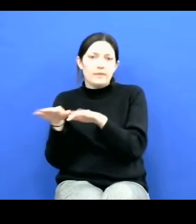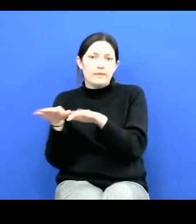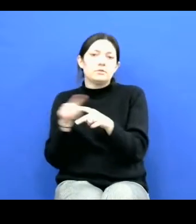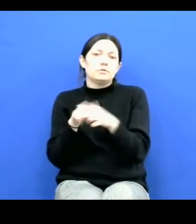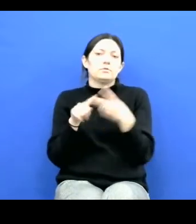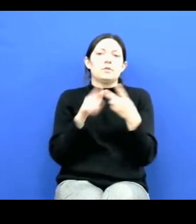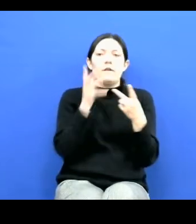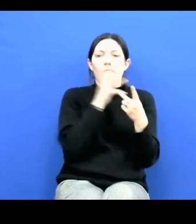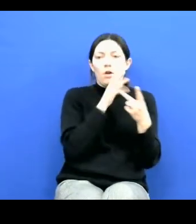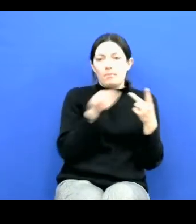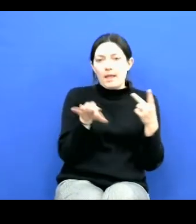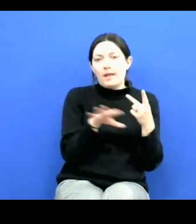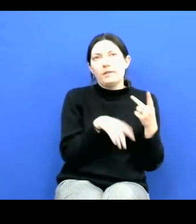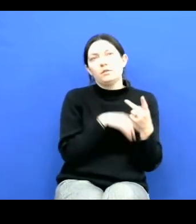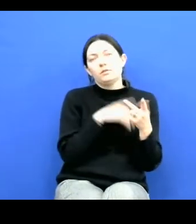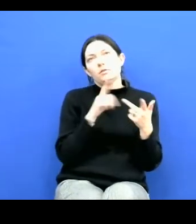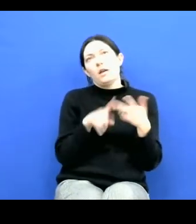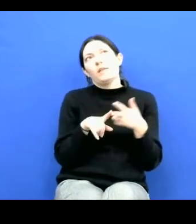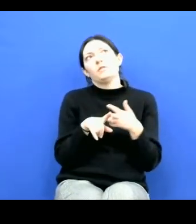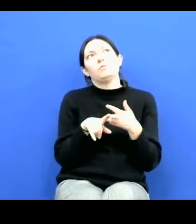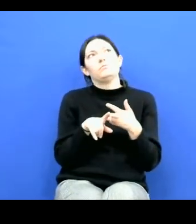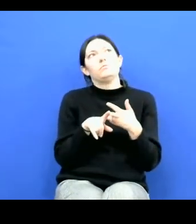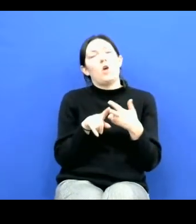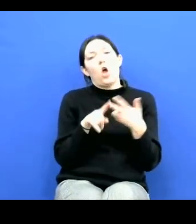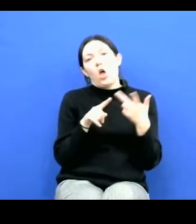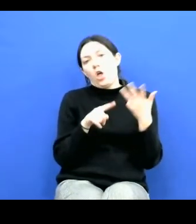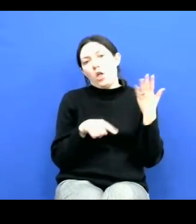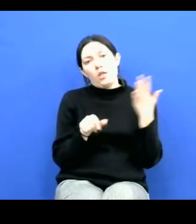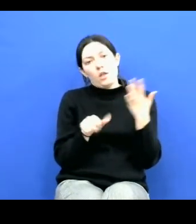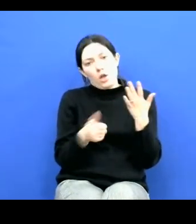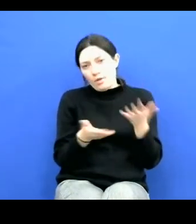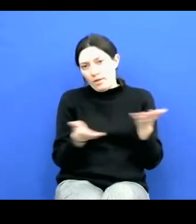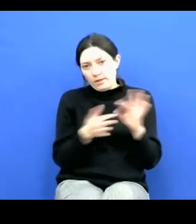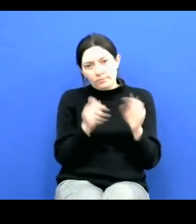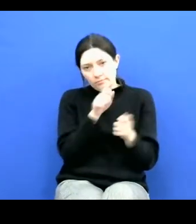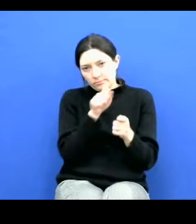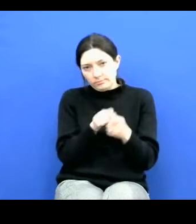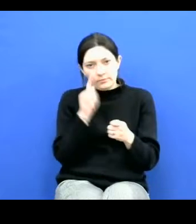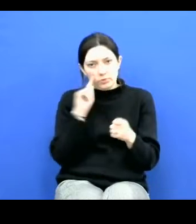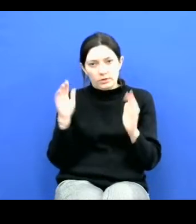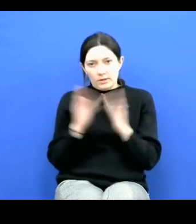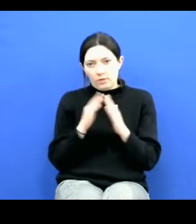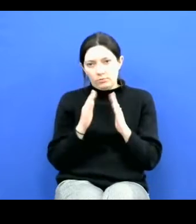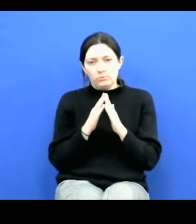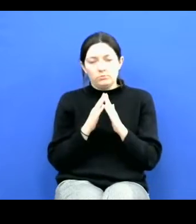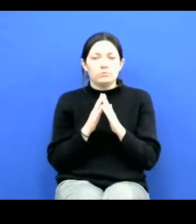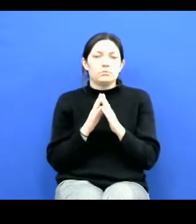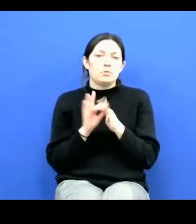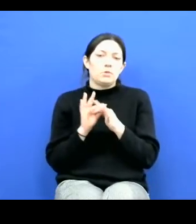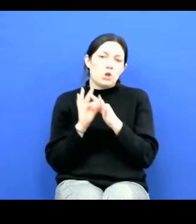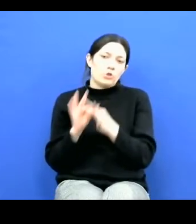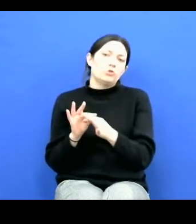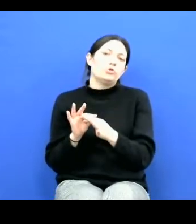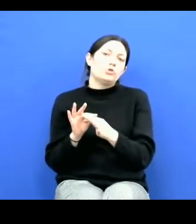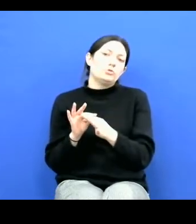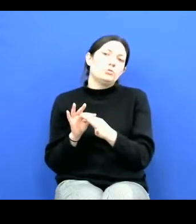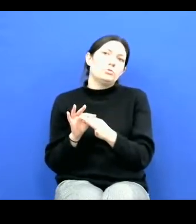farmland, and then all of the stuff specific to town with regards